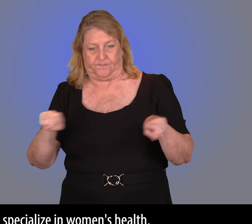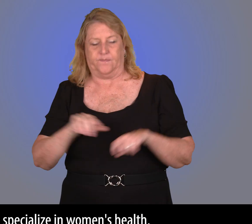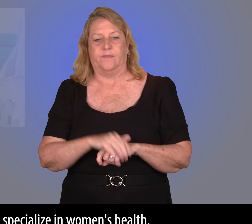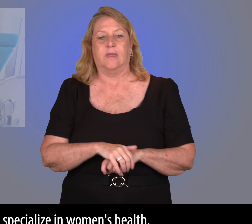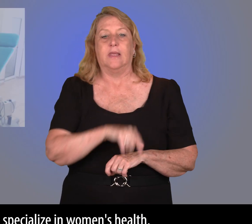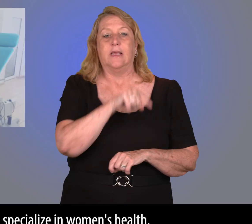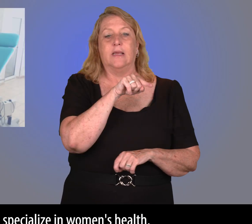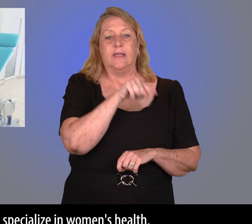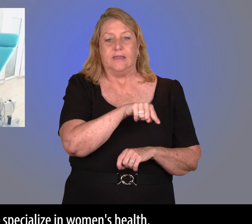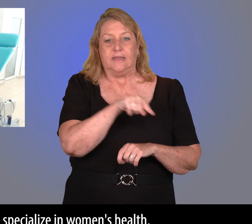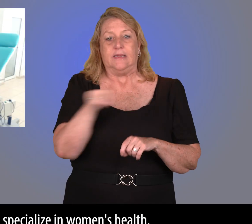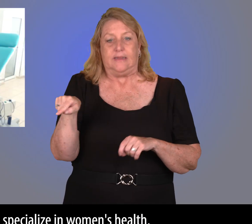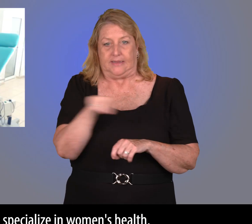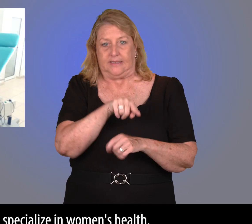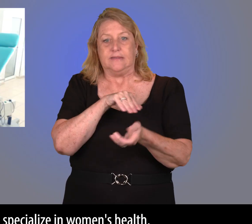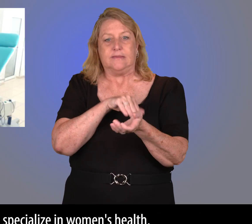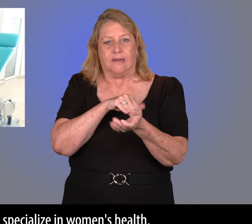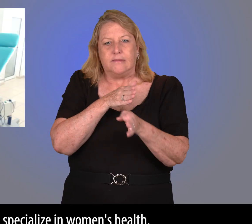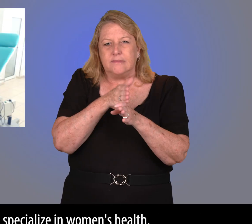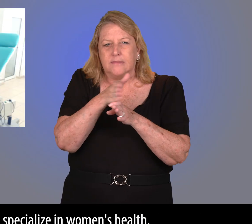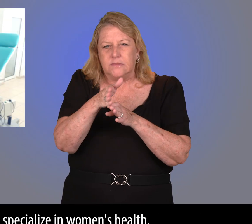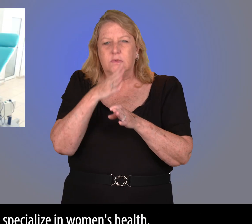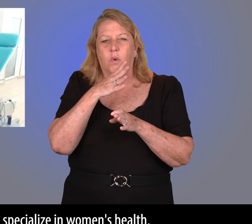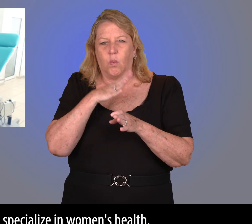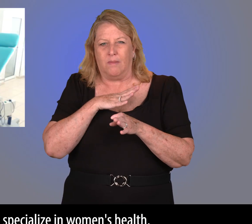Doctors who specialize in women's health.